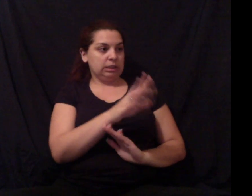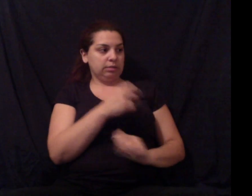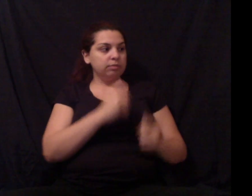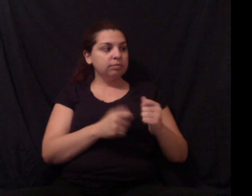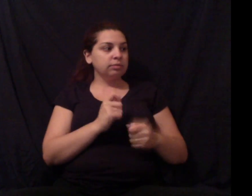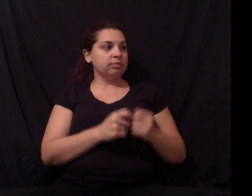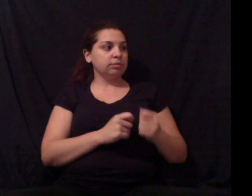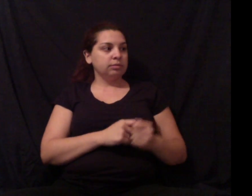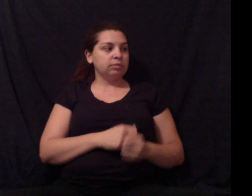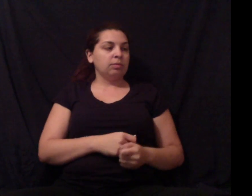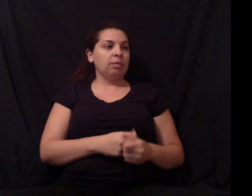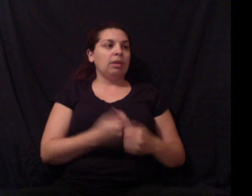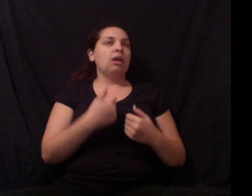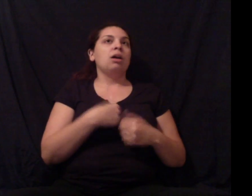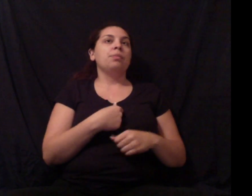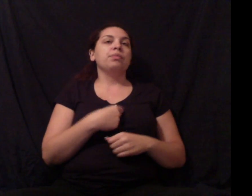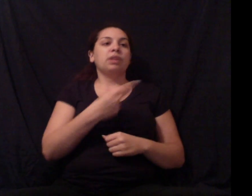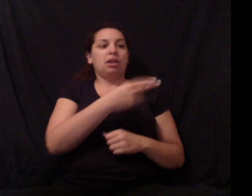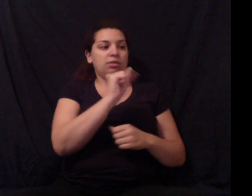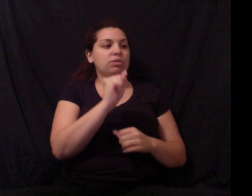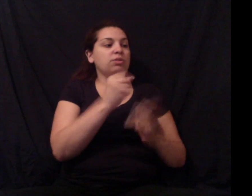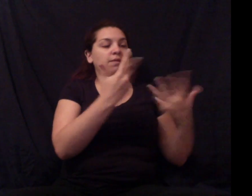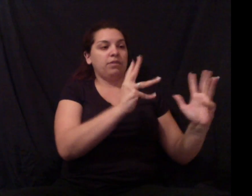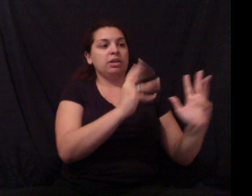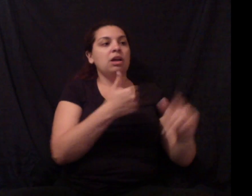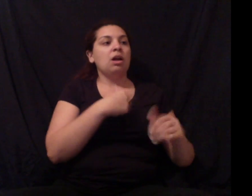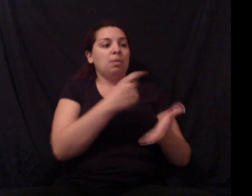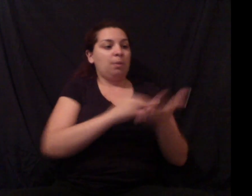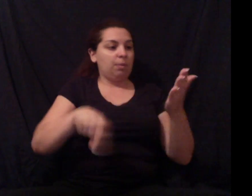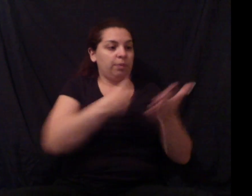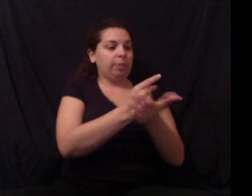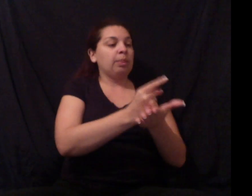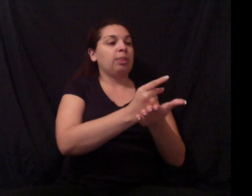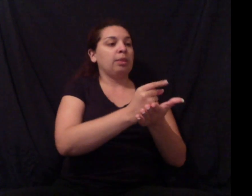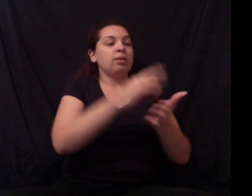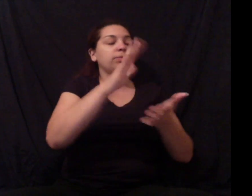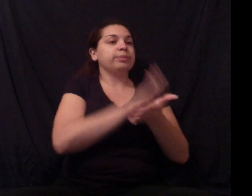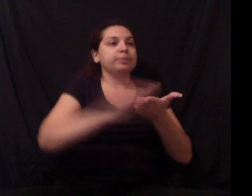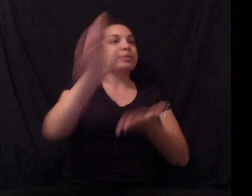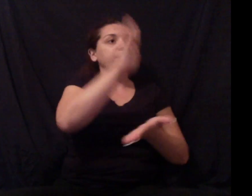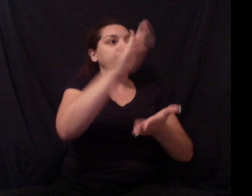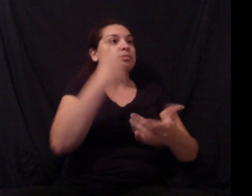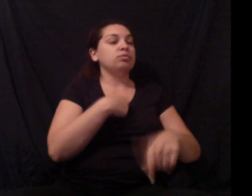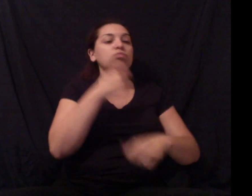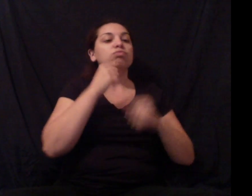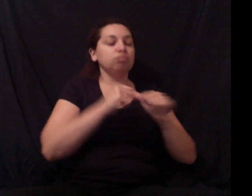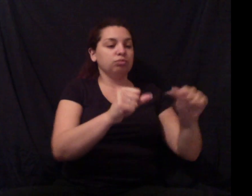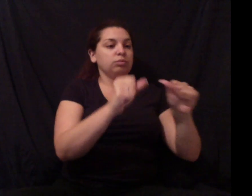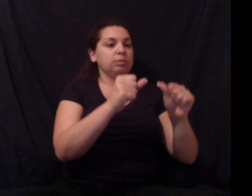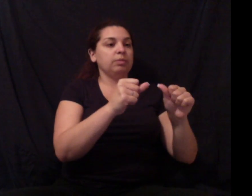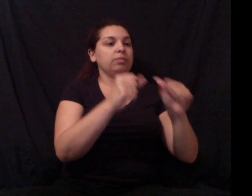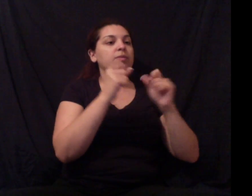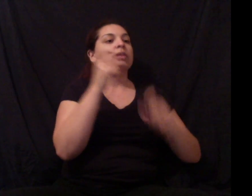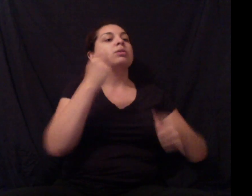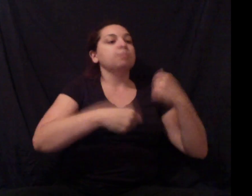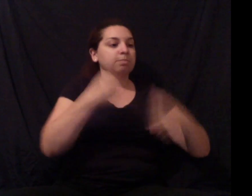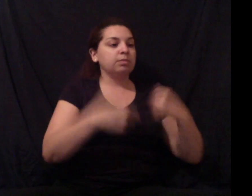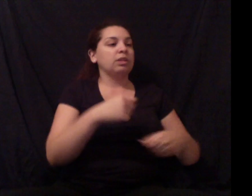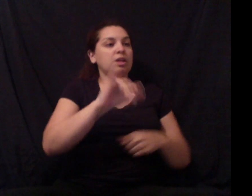drums. In fact, out of high school, I continued drumming in college for bands and for the University of Central Oklahoma, playing jazz drums in the jazz band